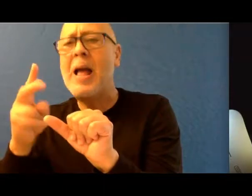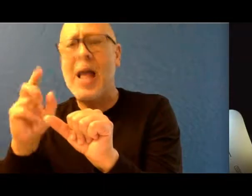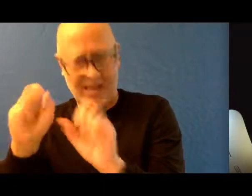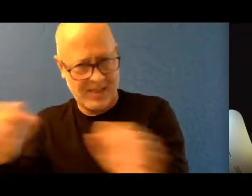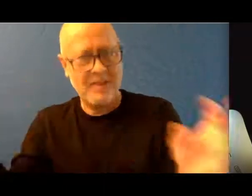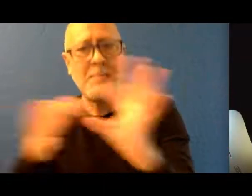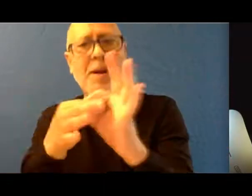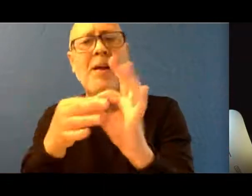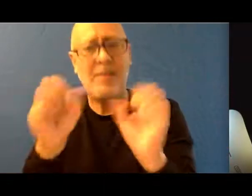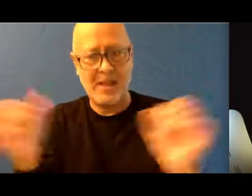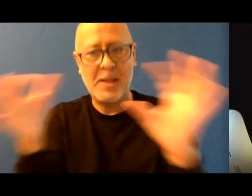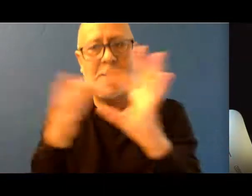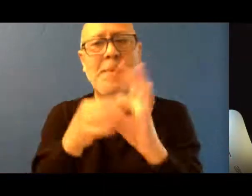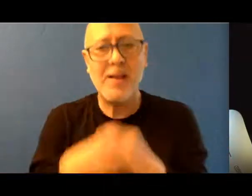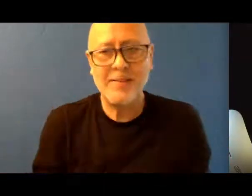two.